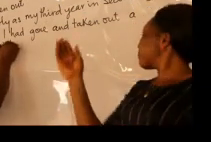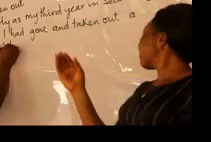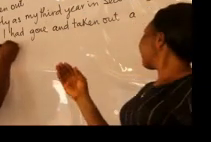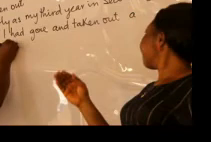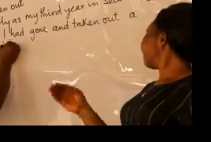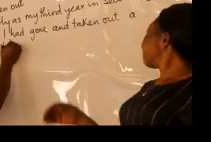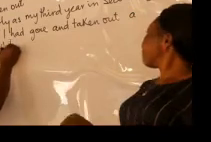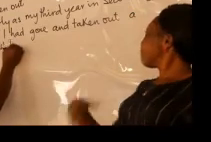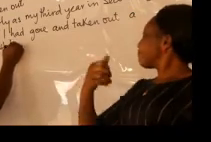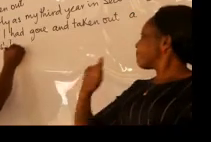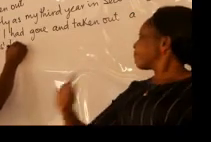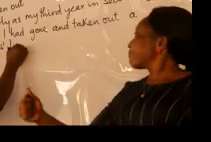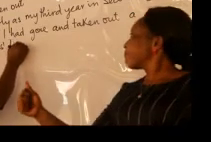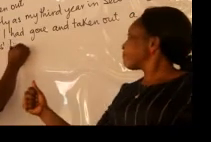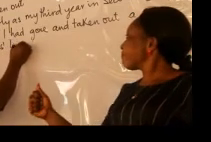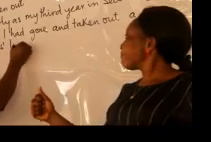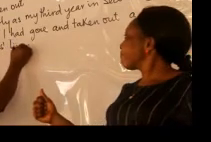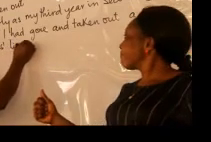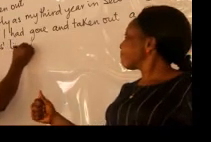license.